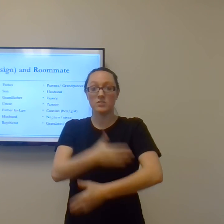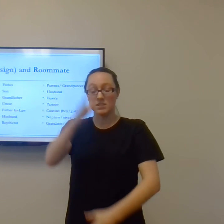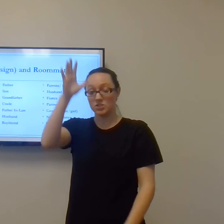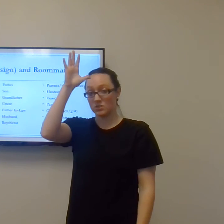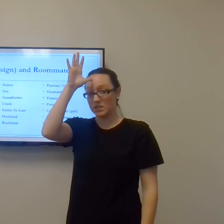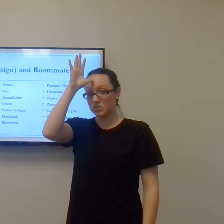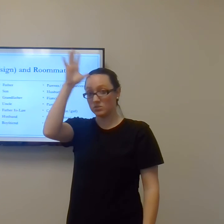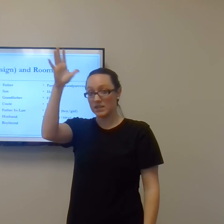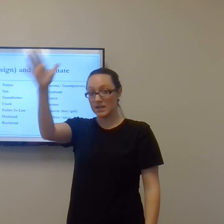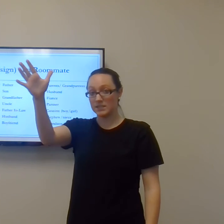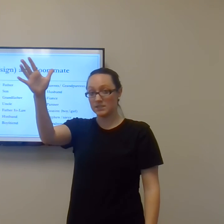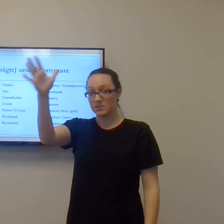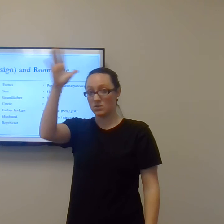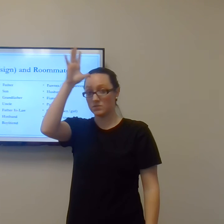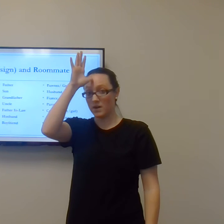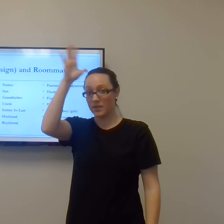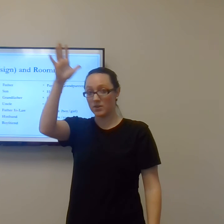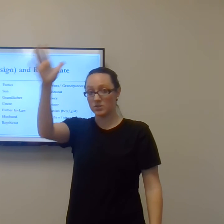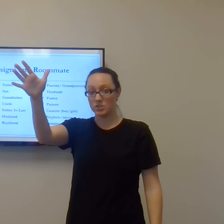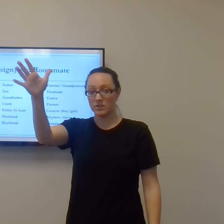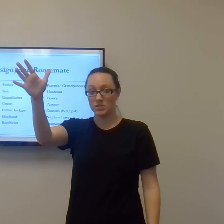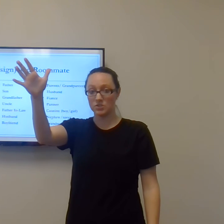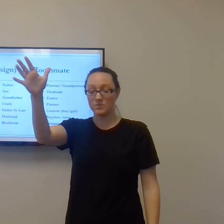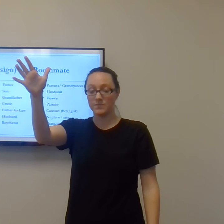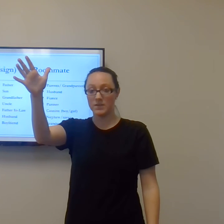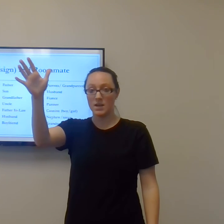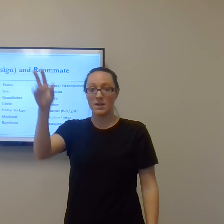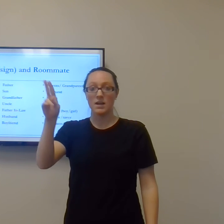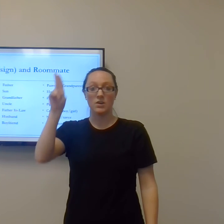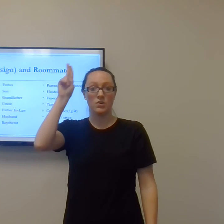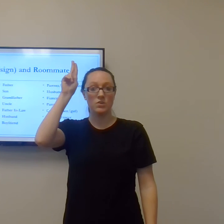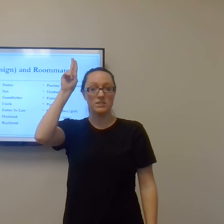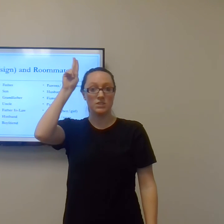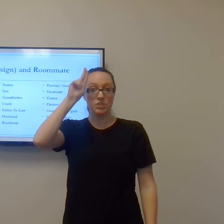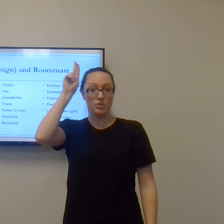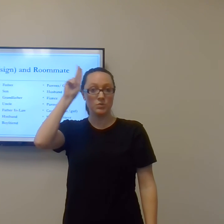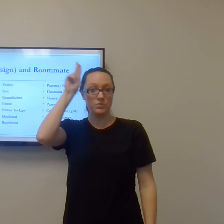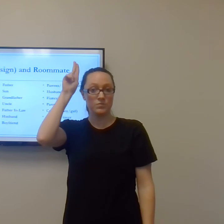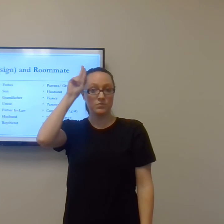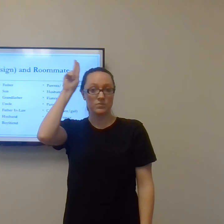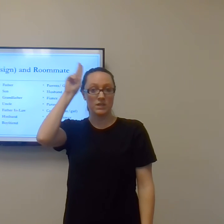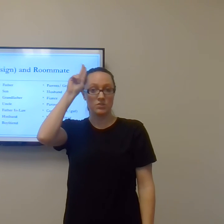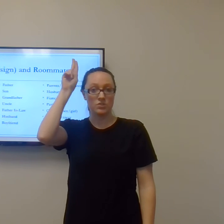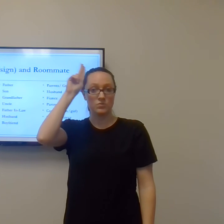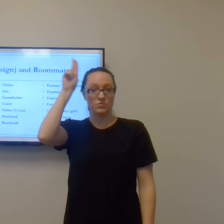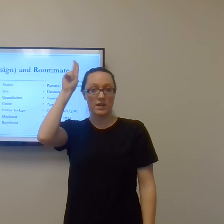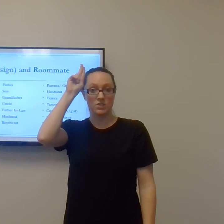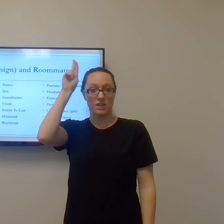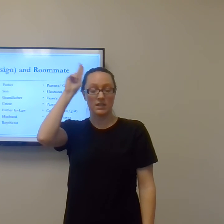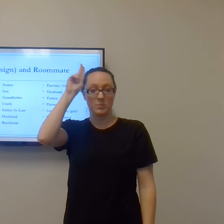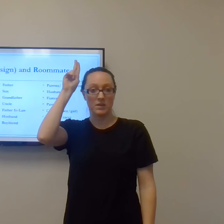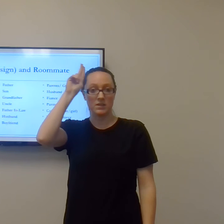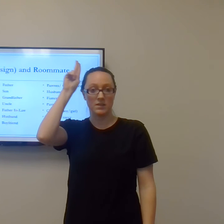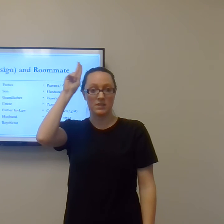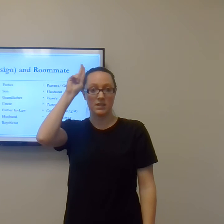is the generational sign, so it's father, generational. Uncle is a U, and you just kind of shake it up here at